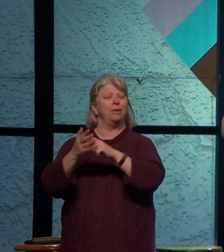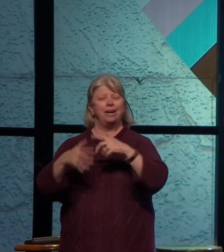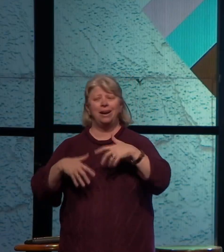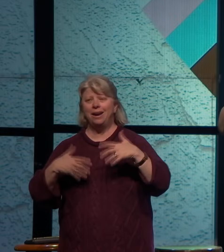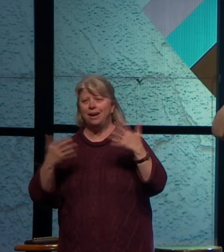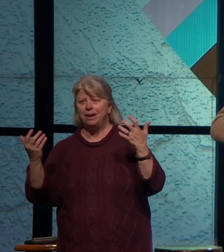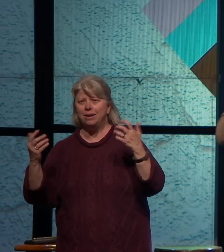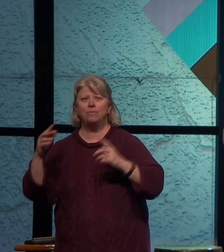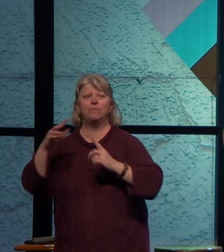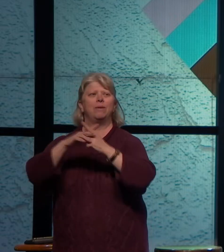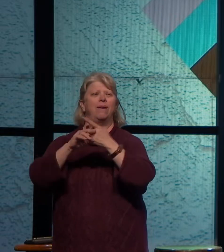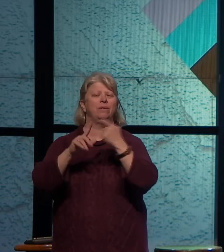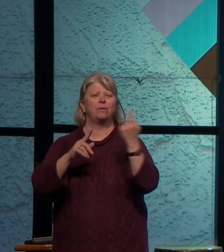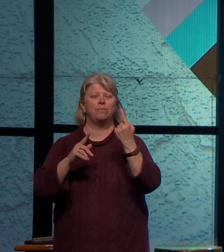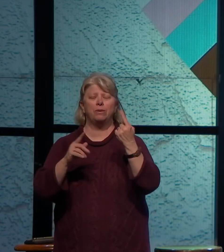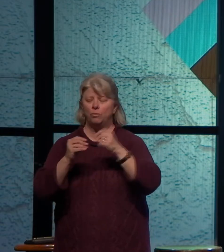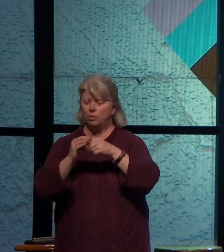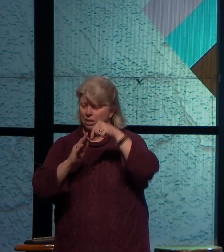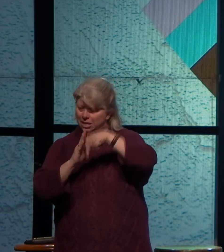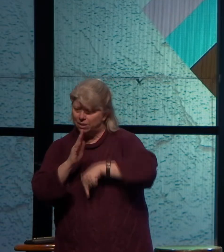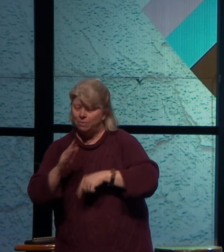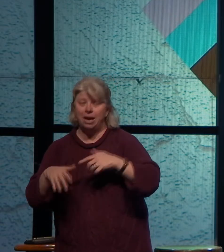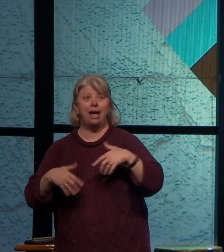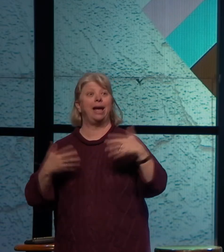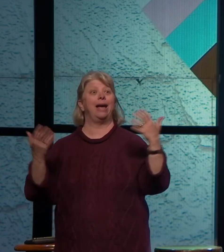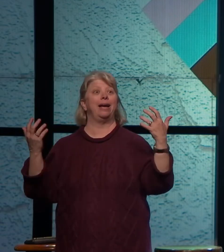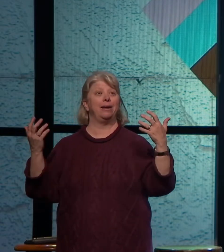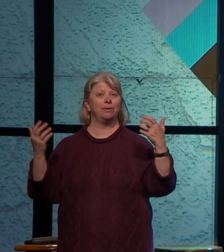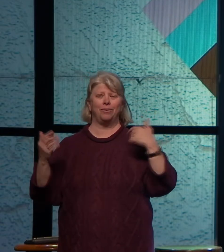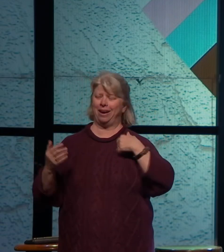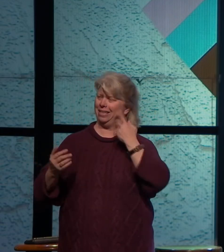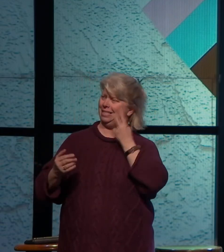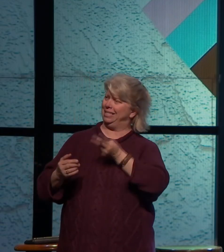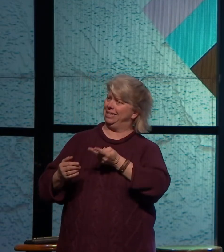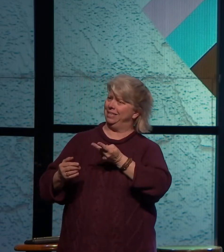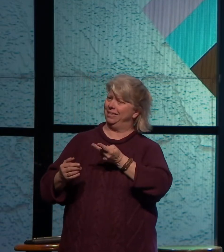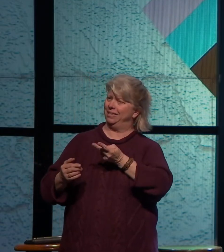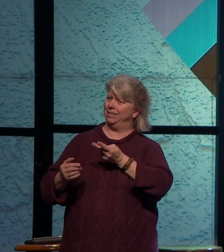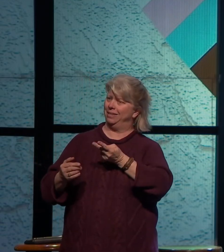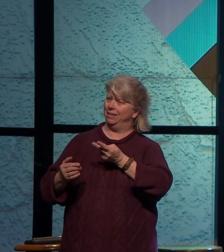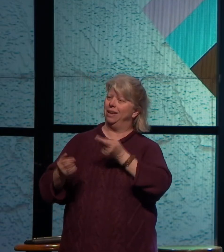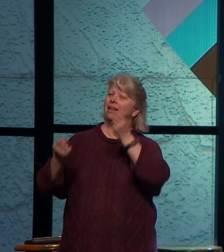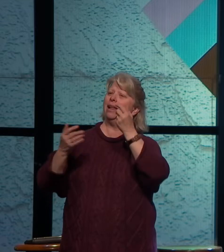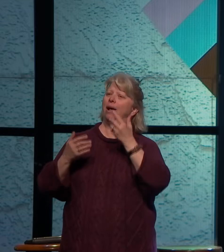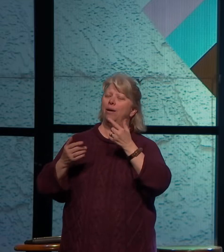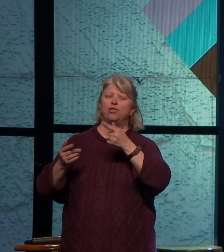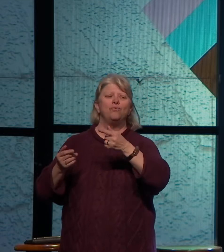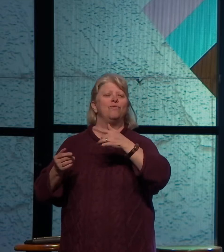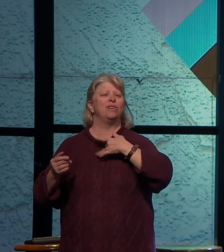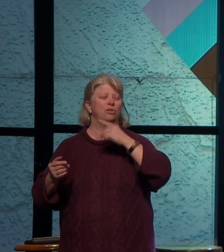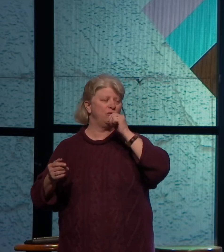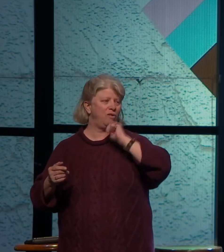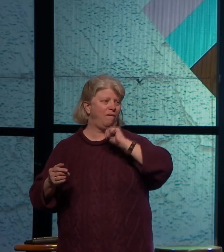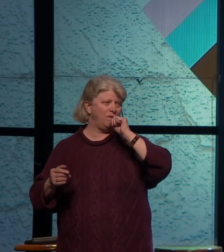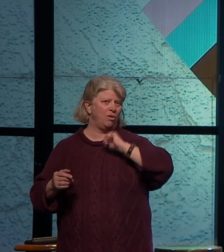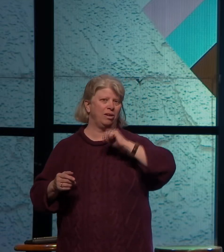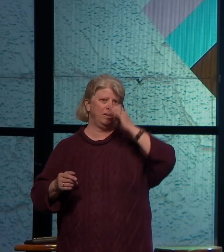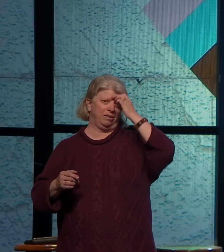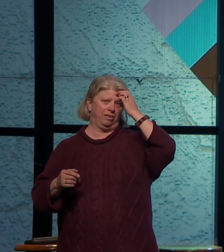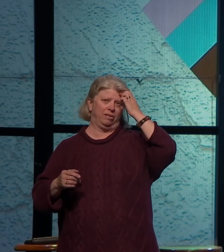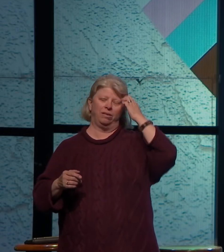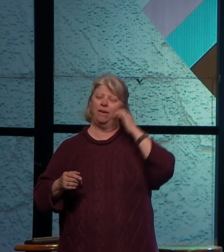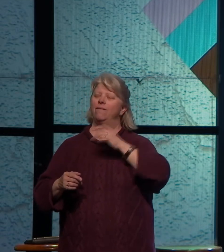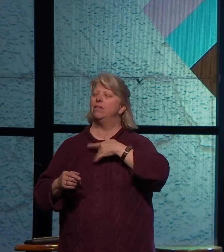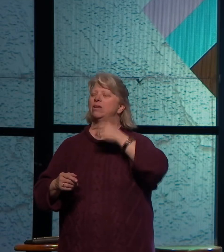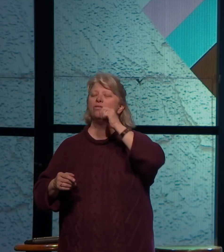anger is manifesting from something deeper. And the anger that I see lets me know that there's suffering.